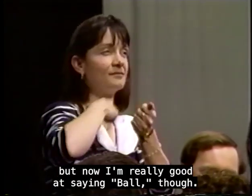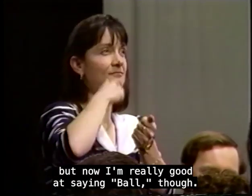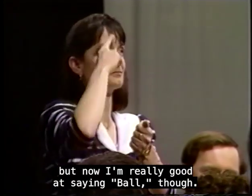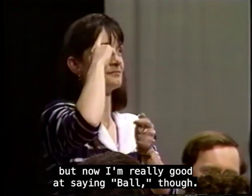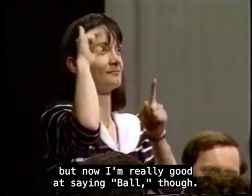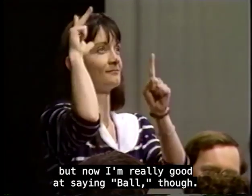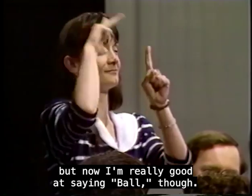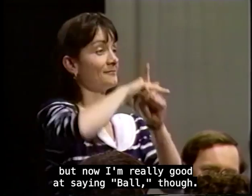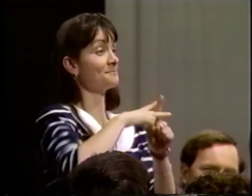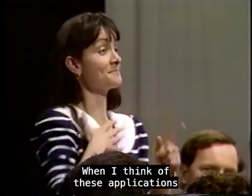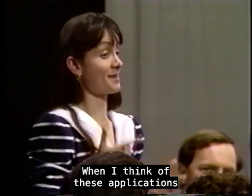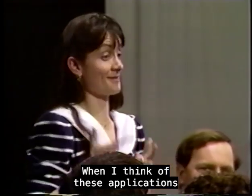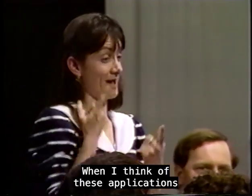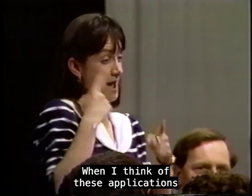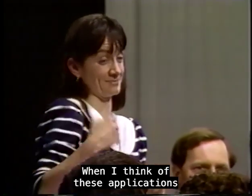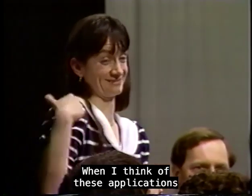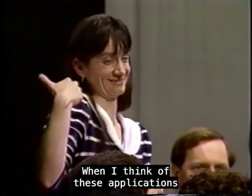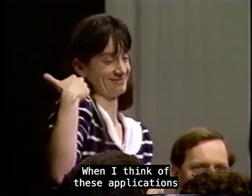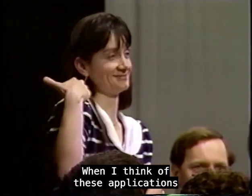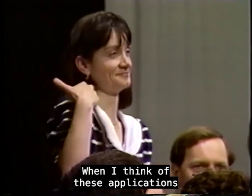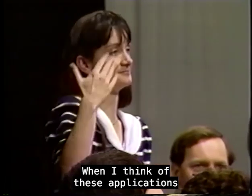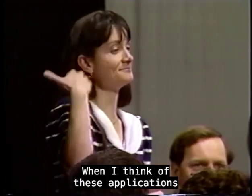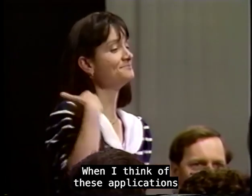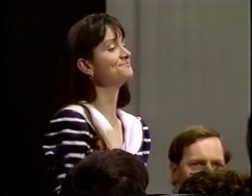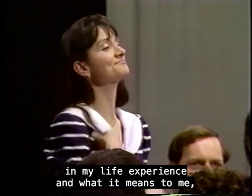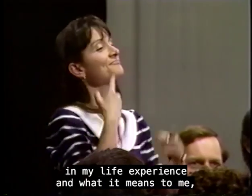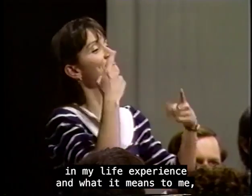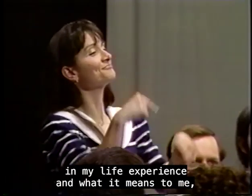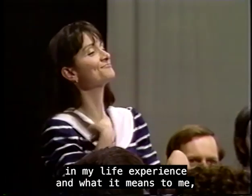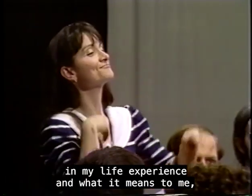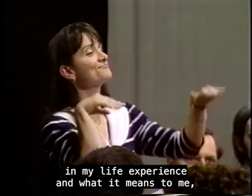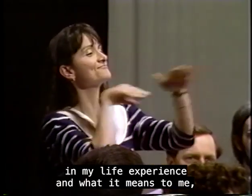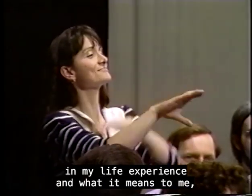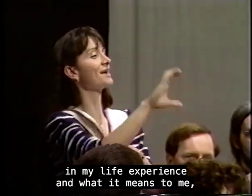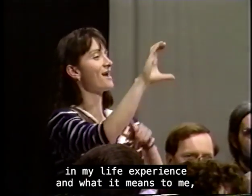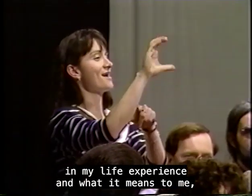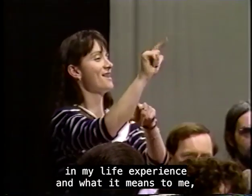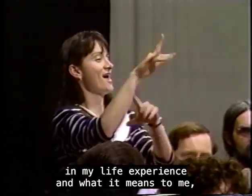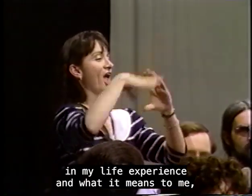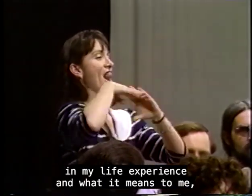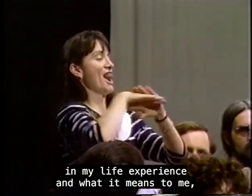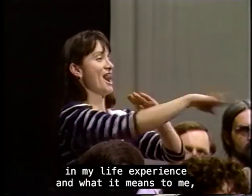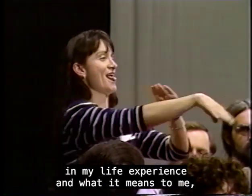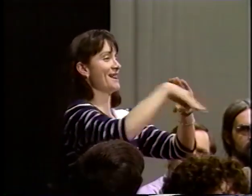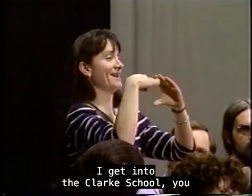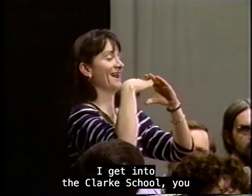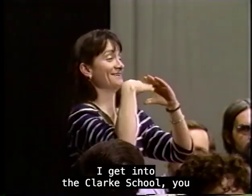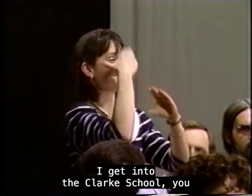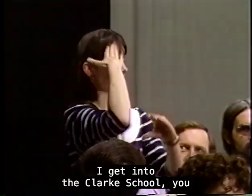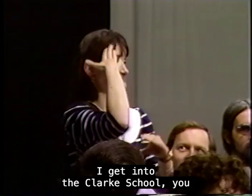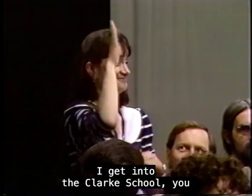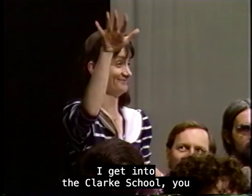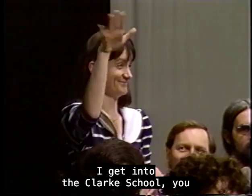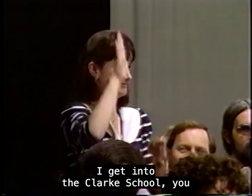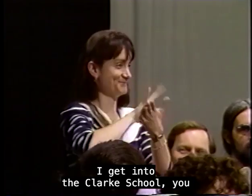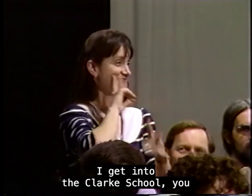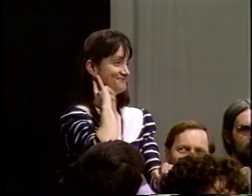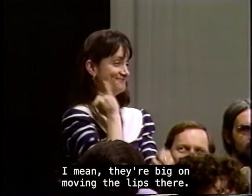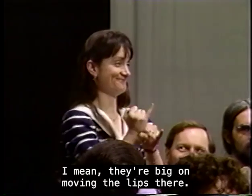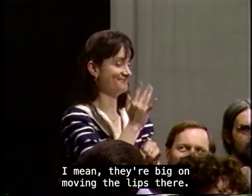though. When I think of these applications in my life experience and what it means to me, I got into the Clark School, you know? I mean, they're big